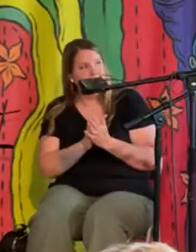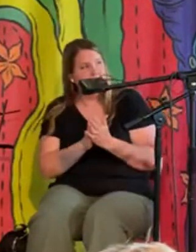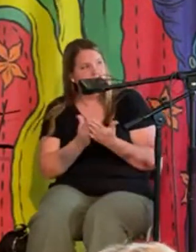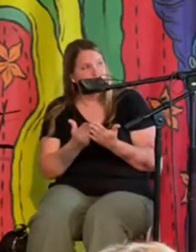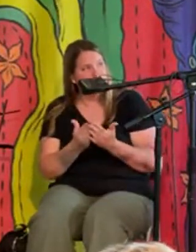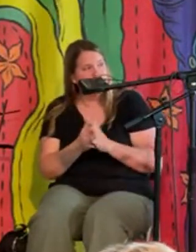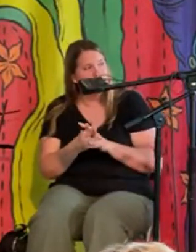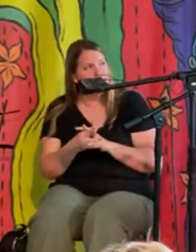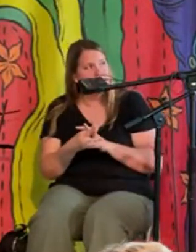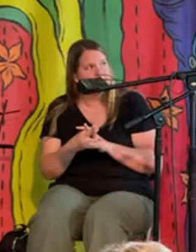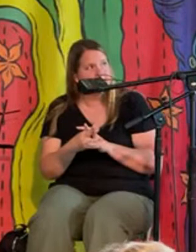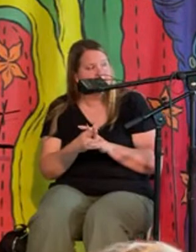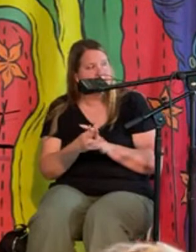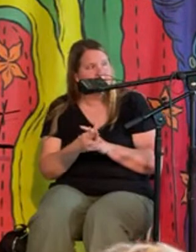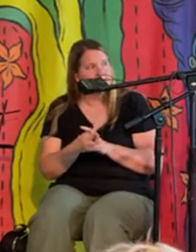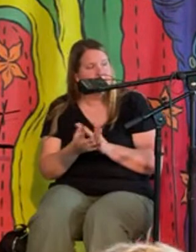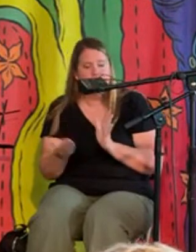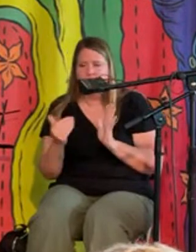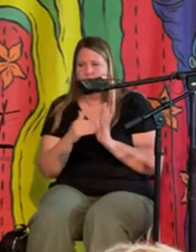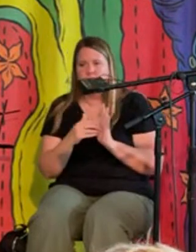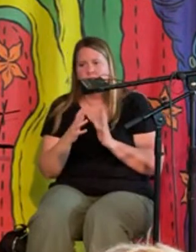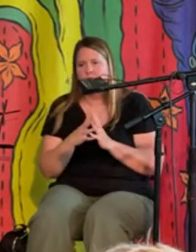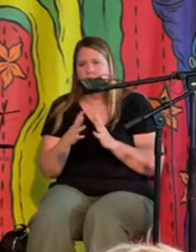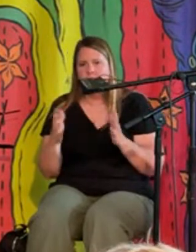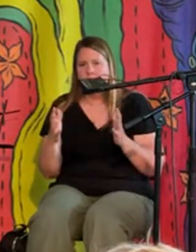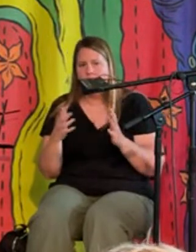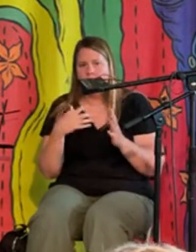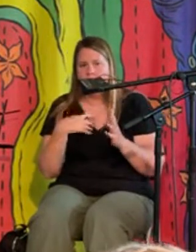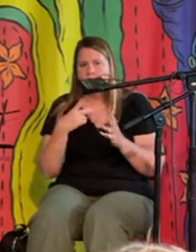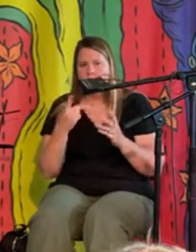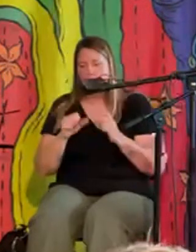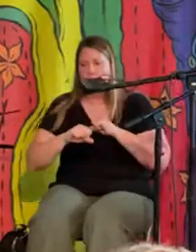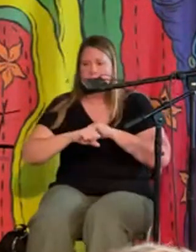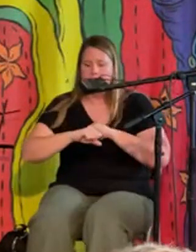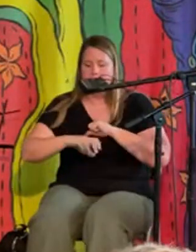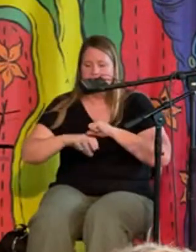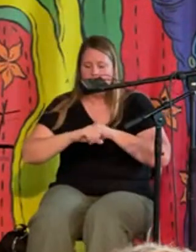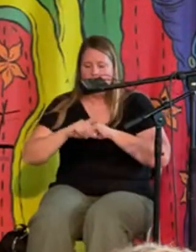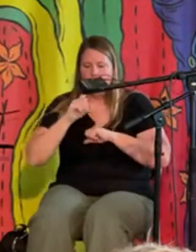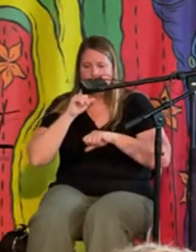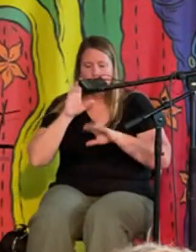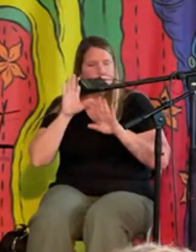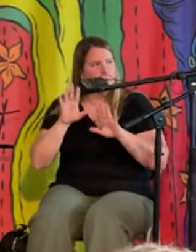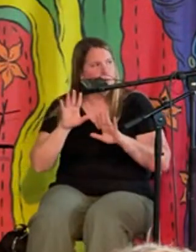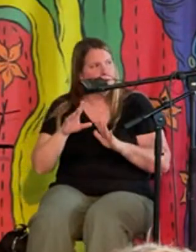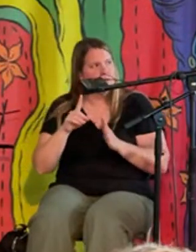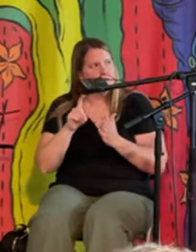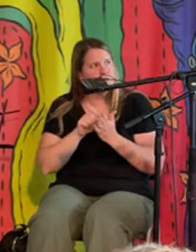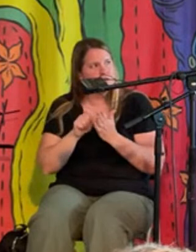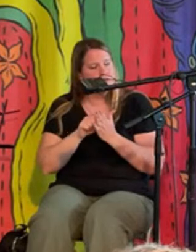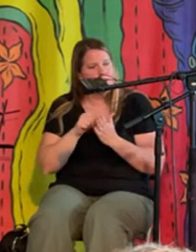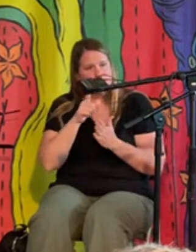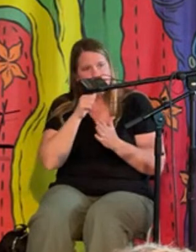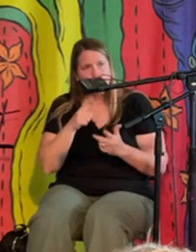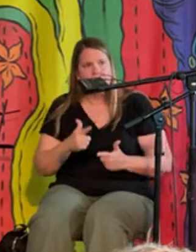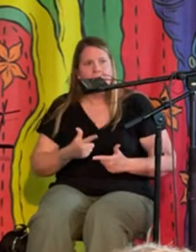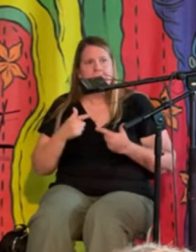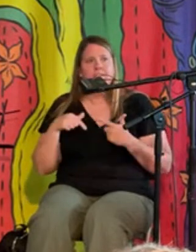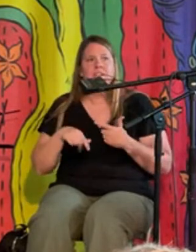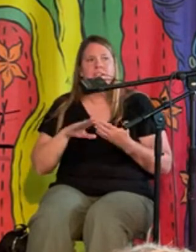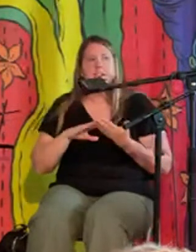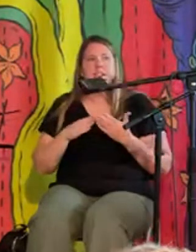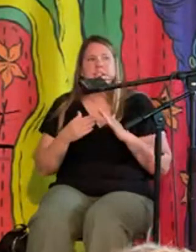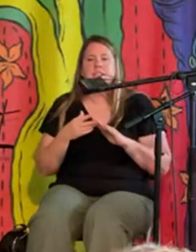books. Again, Lance, I'm going to do a little PR here for a wonderful writer who lives in this town, Sabrina